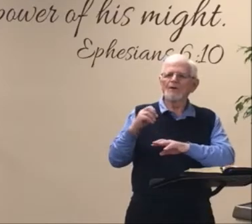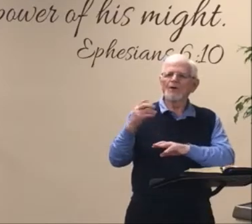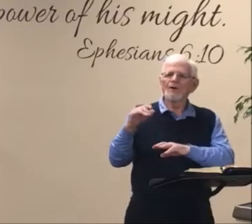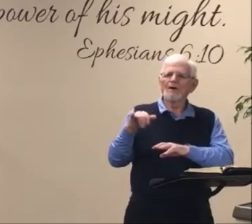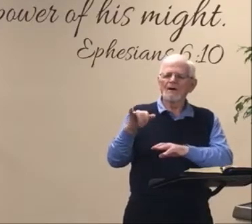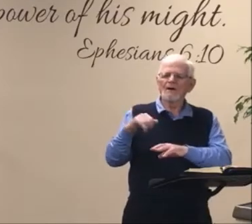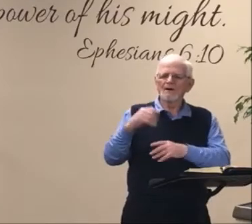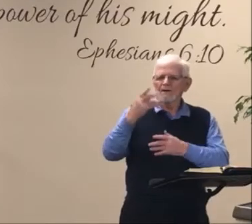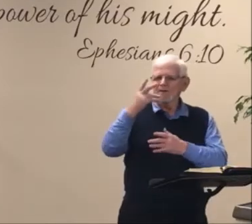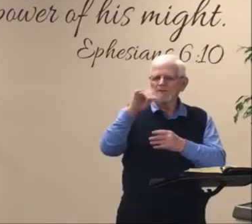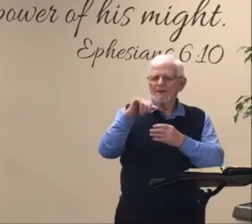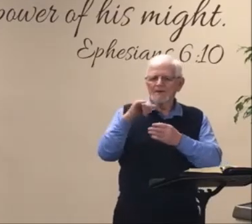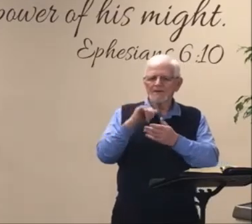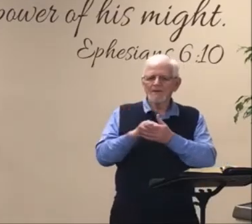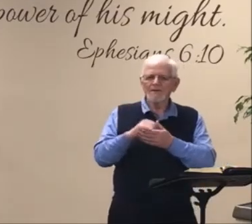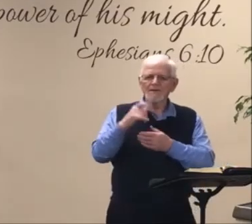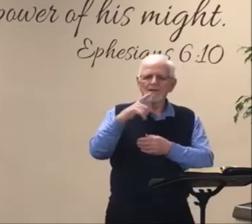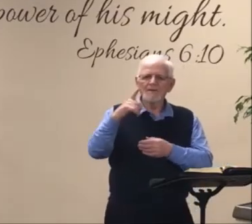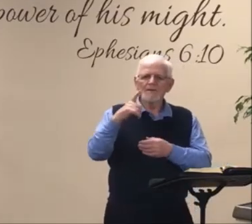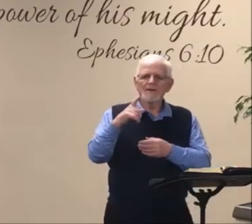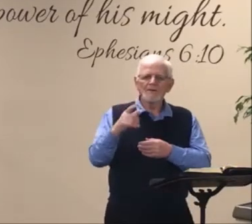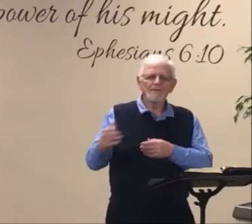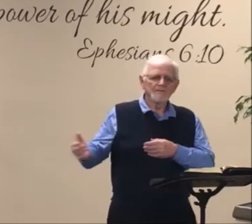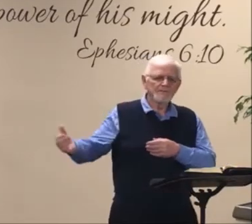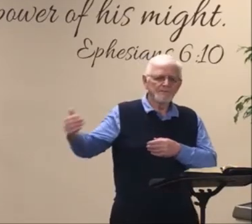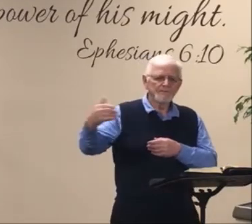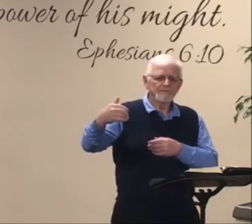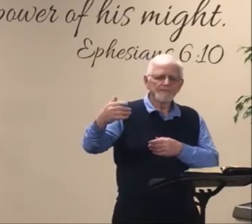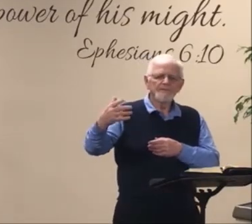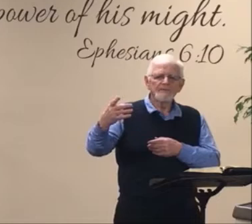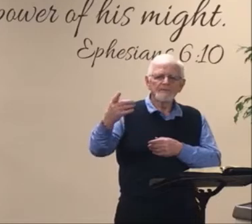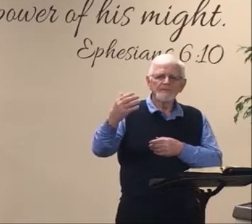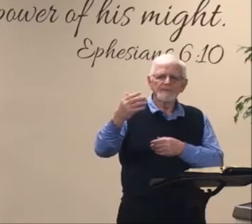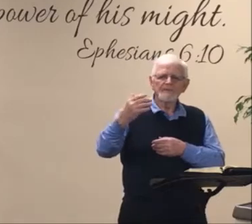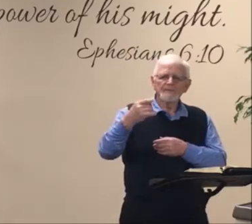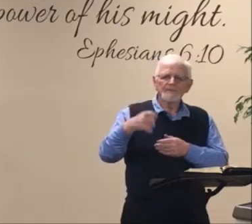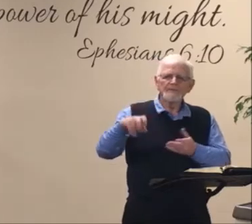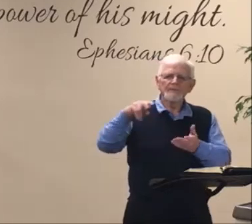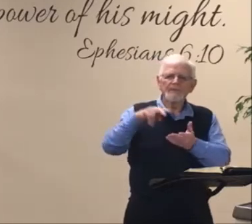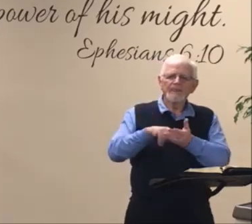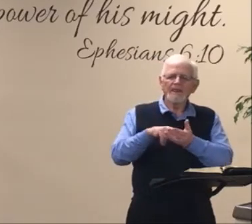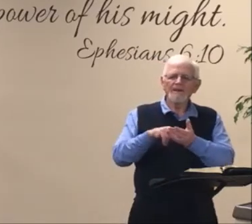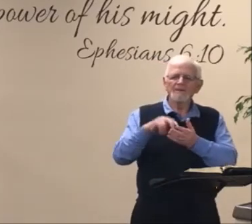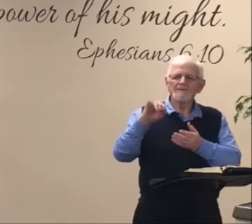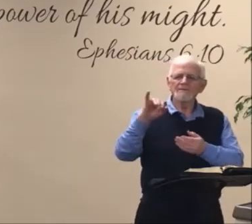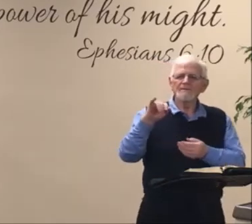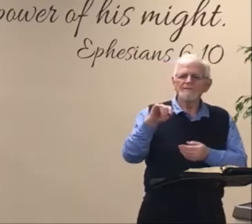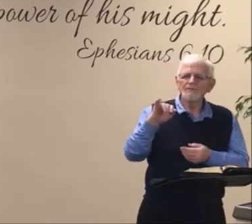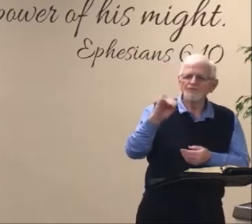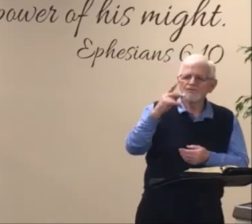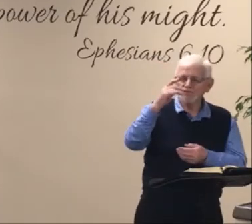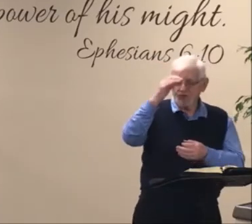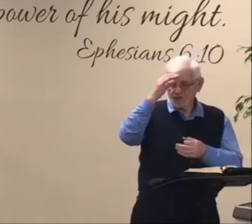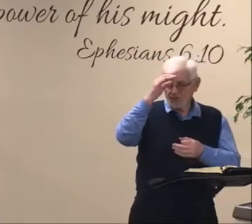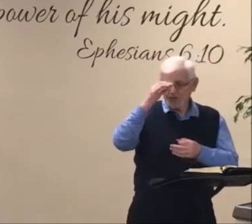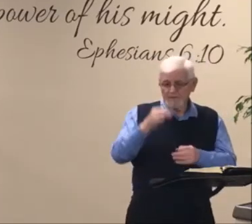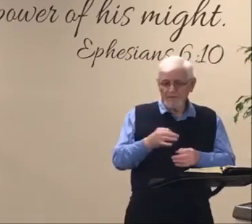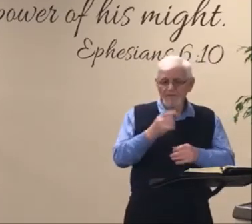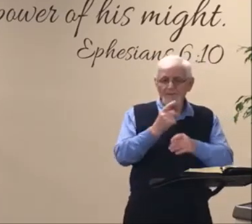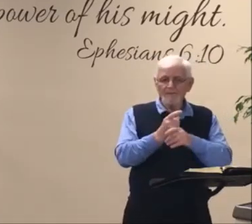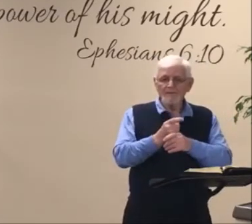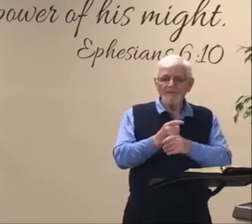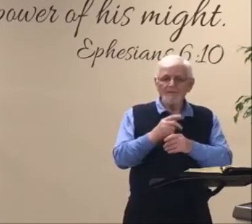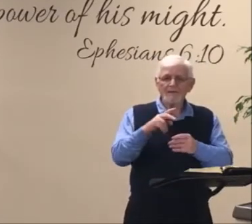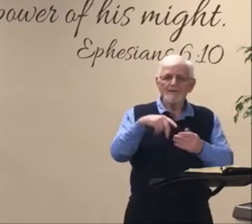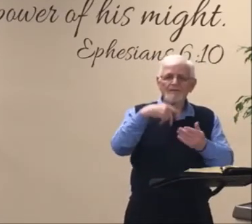knew about that. And the Lord puts his arm around you and says, come on, son, get up. A just man falleth how many times? Over and over and